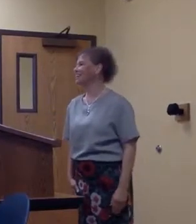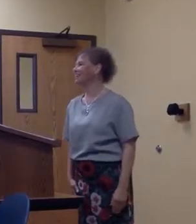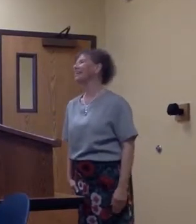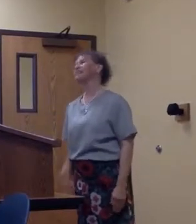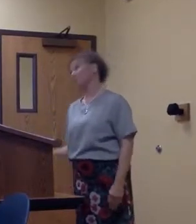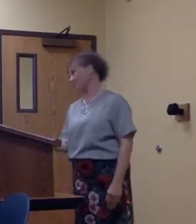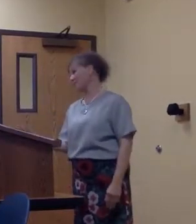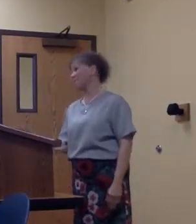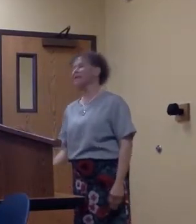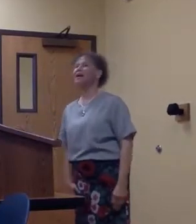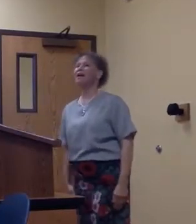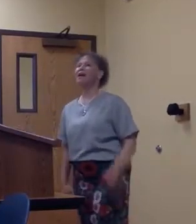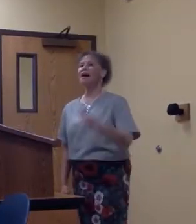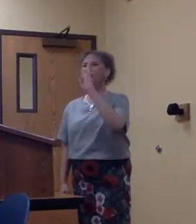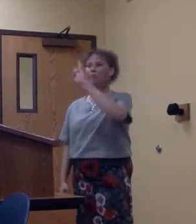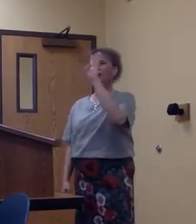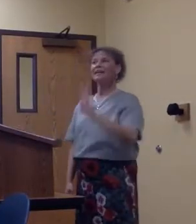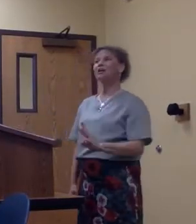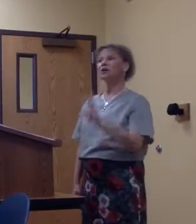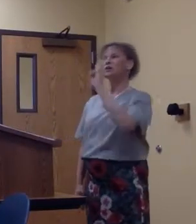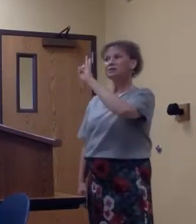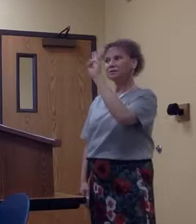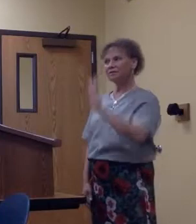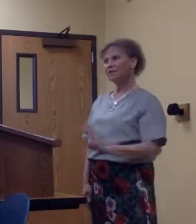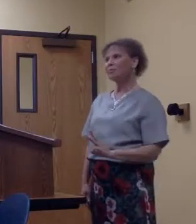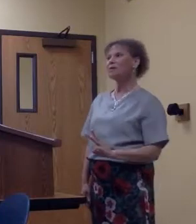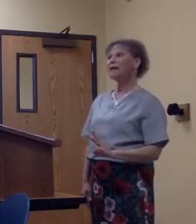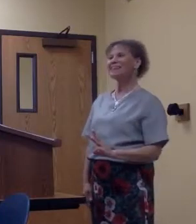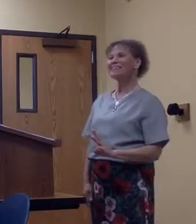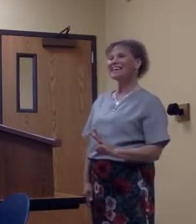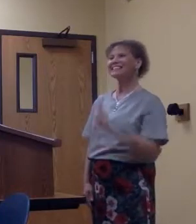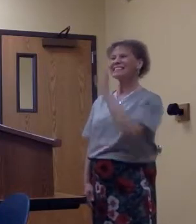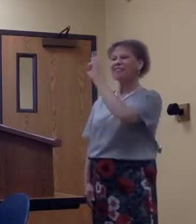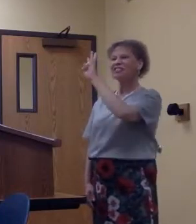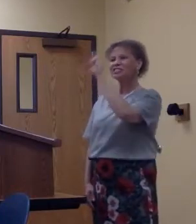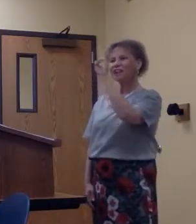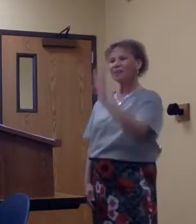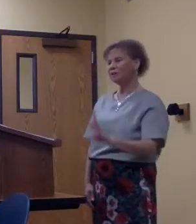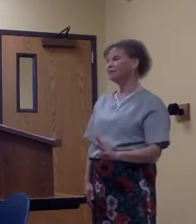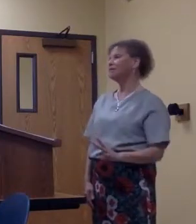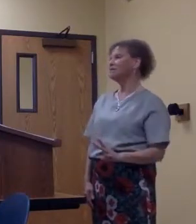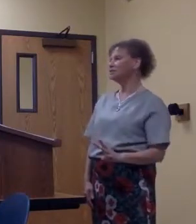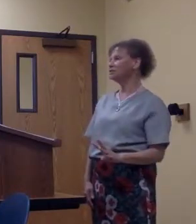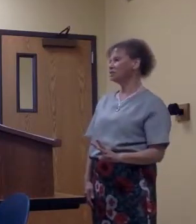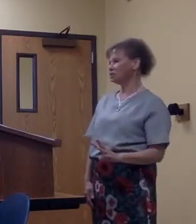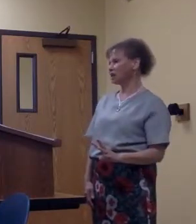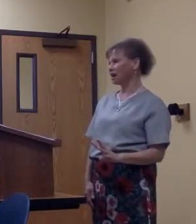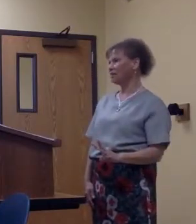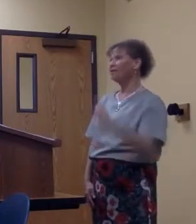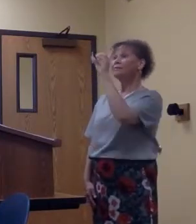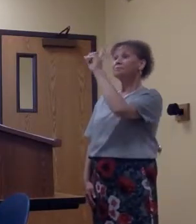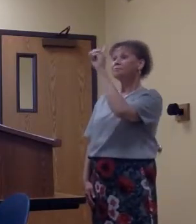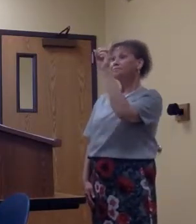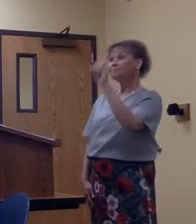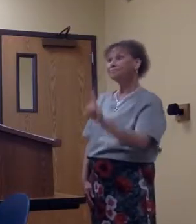Yeah, maybe. But here, the W making that 7 shape is Wichita.